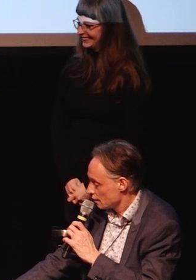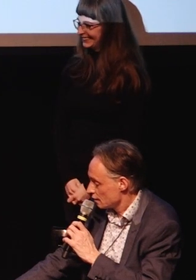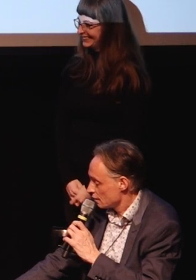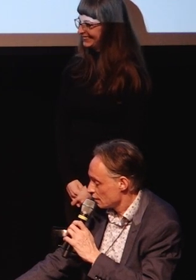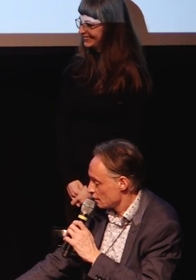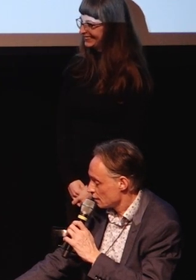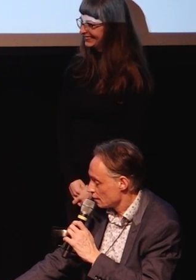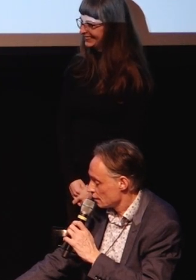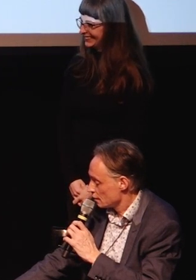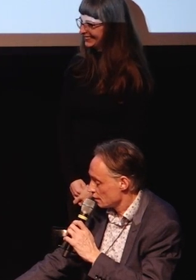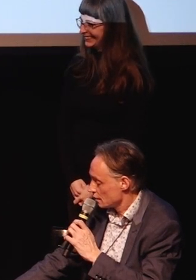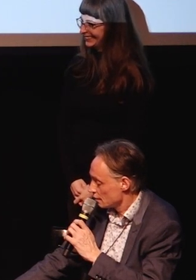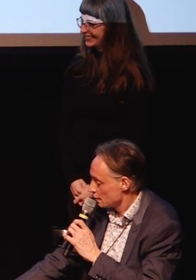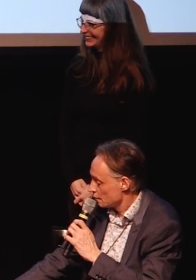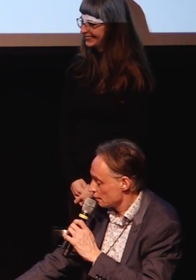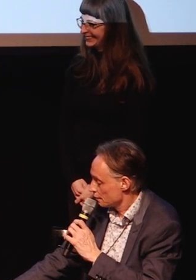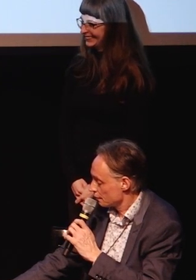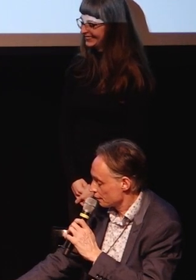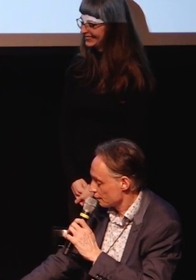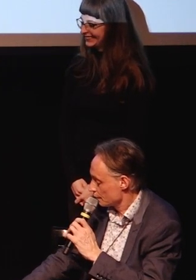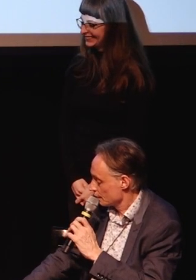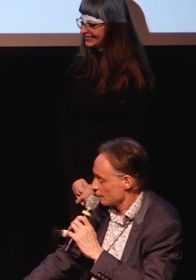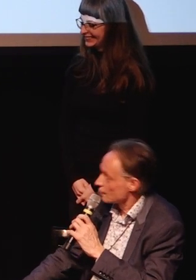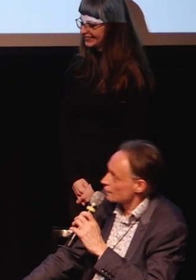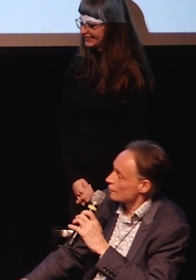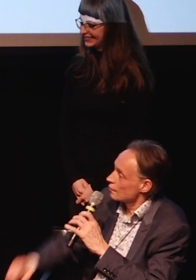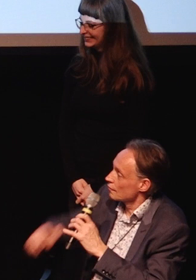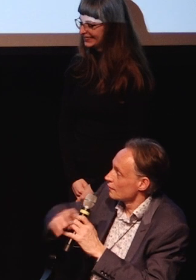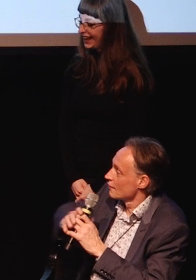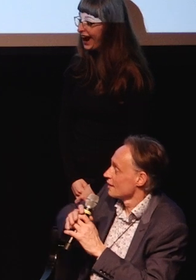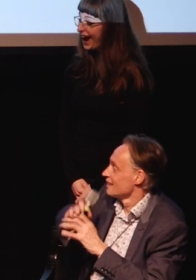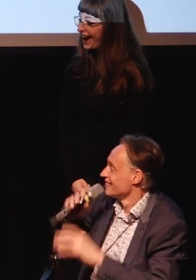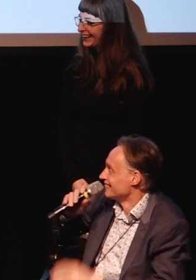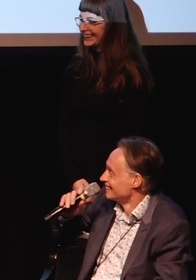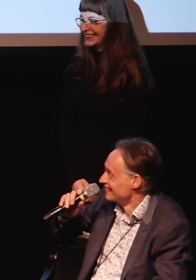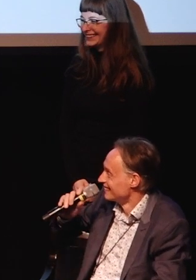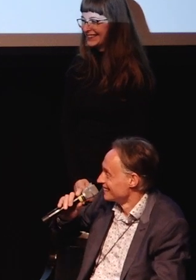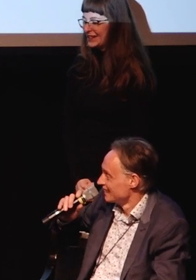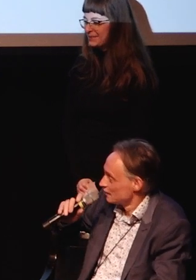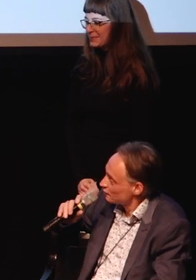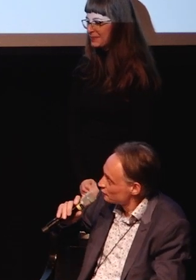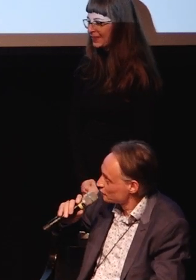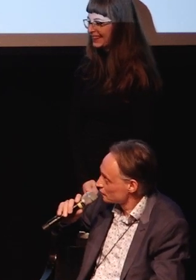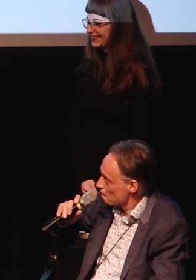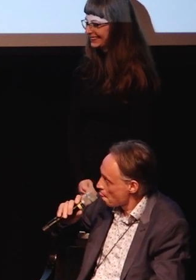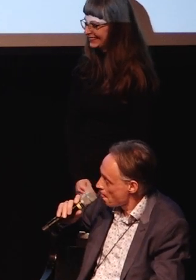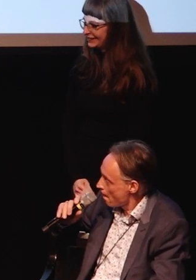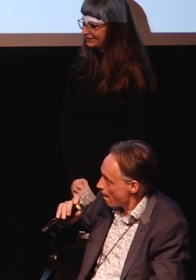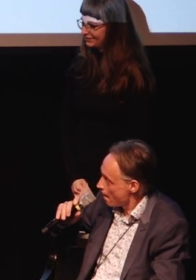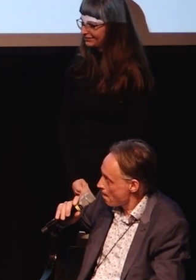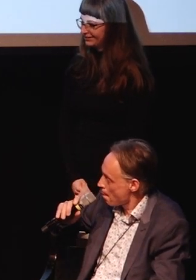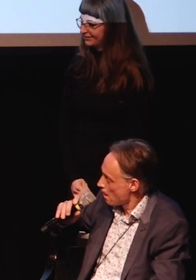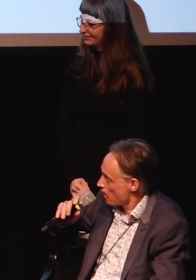isn't English, and my manager said, maybe not this one. And then I looked at the